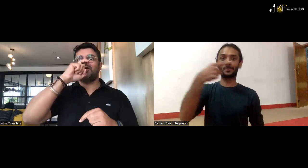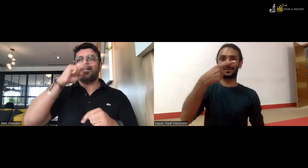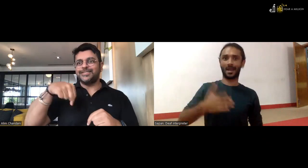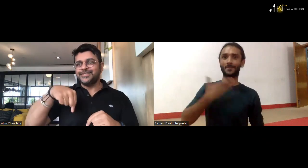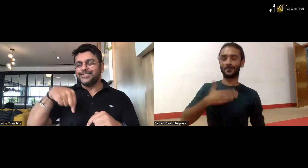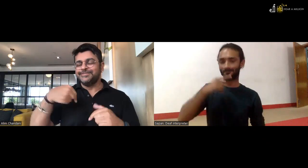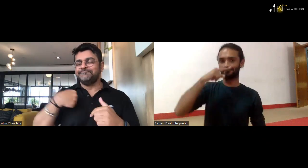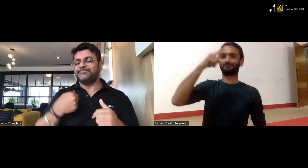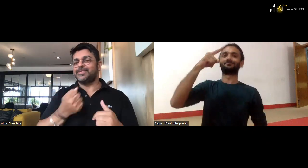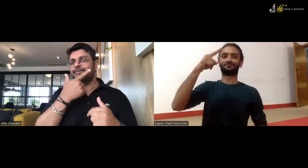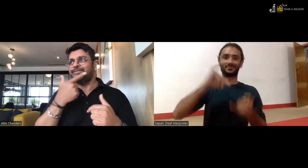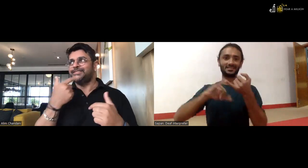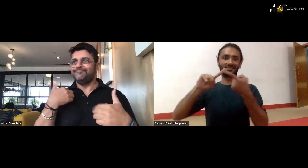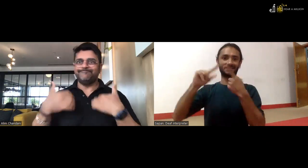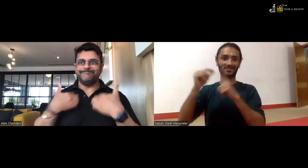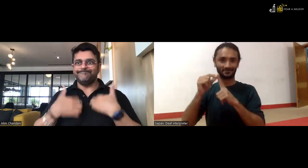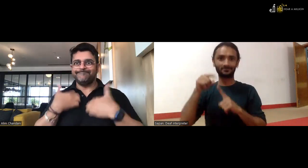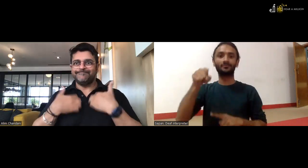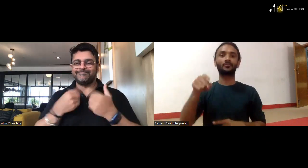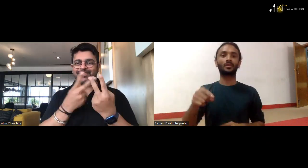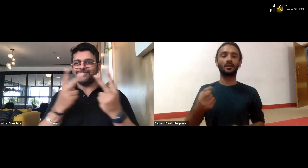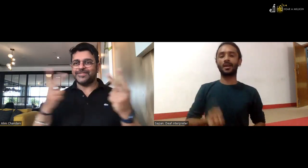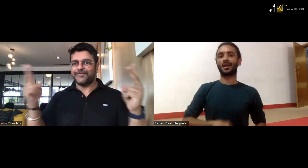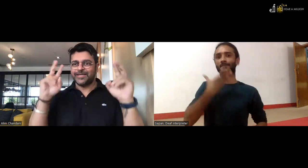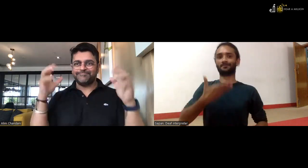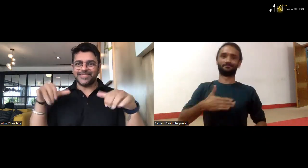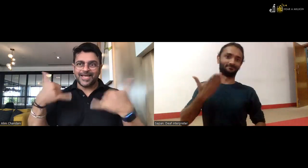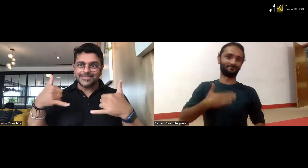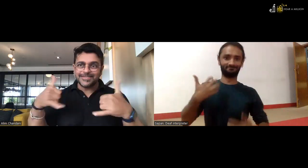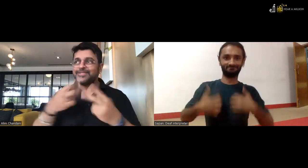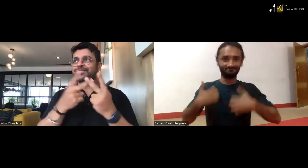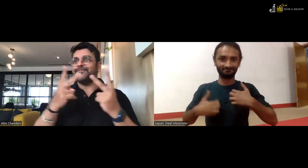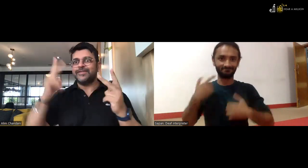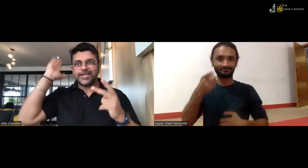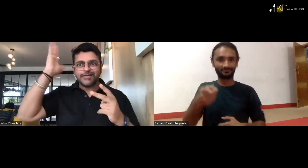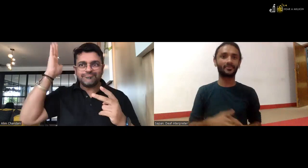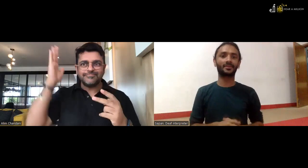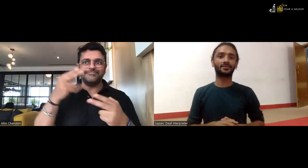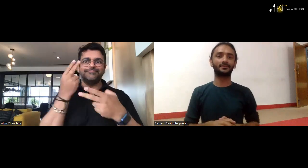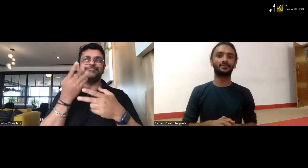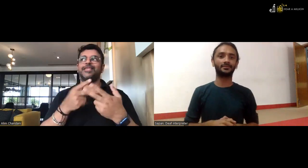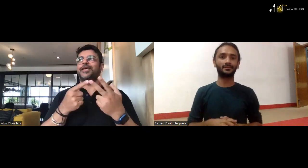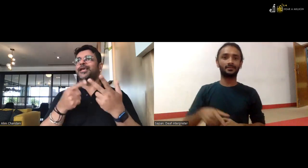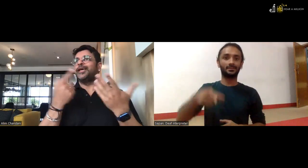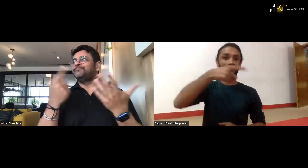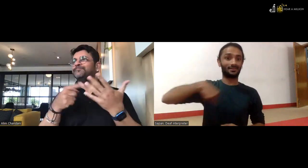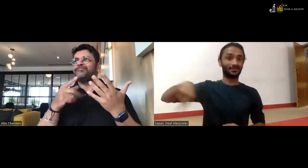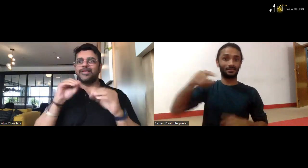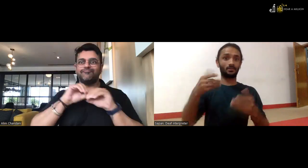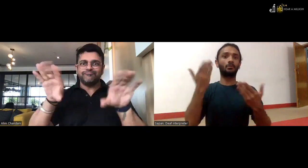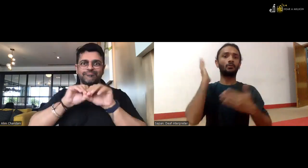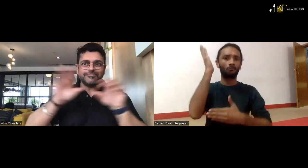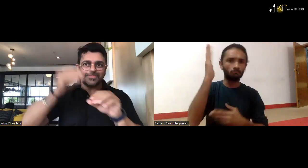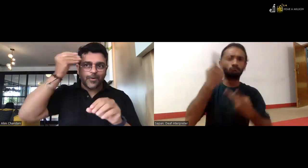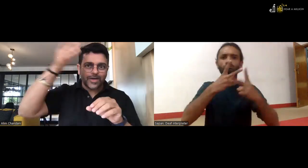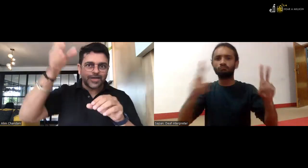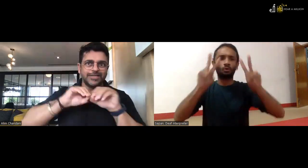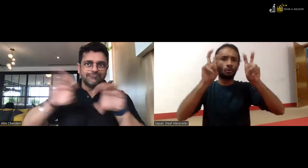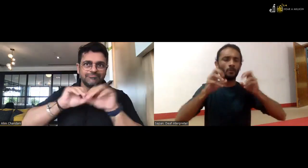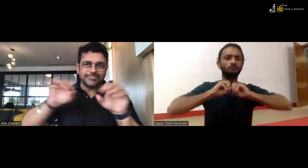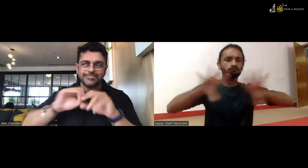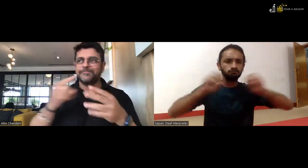India. This is the Pride Month, and we're going to have so many activities, so many presentations,